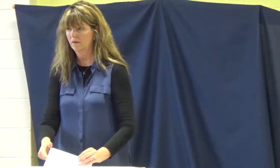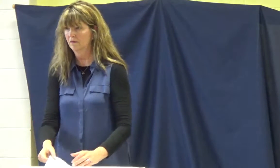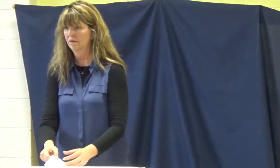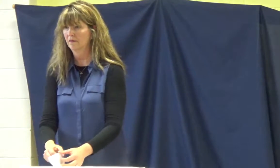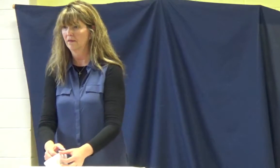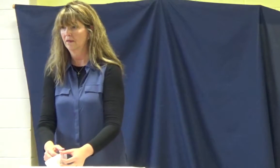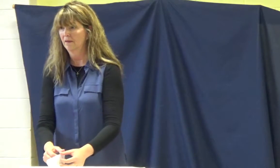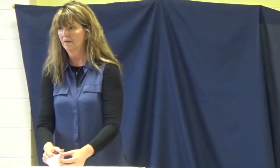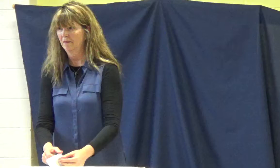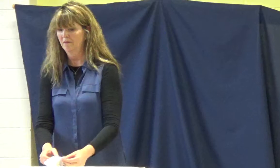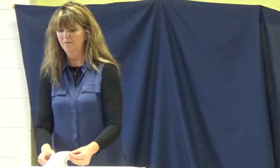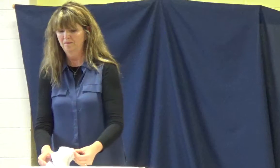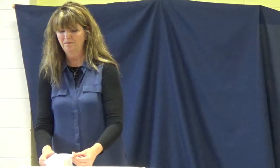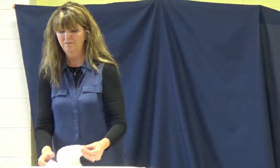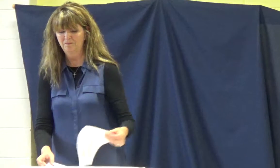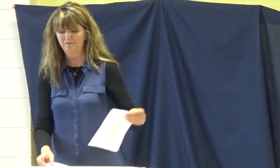So cool.